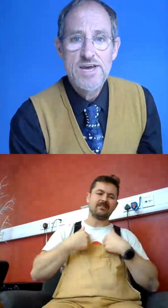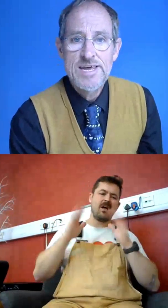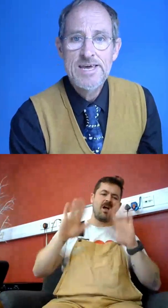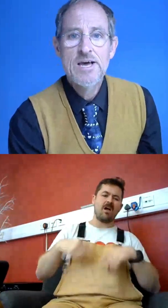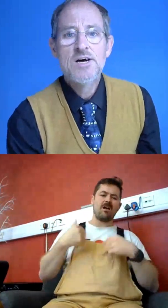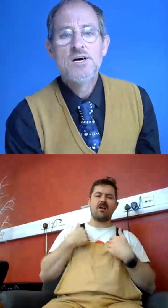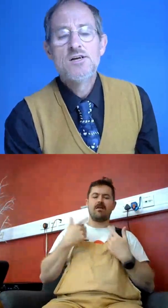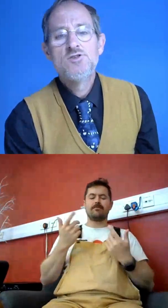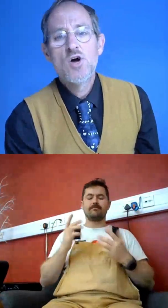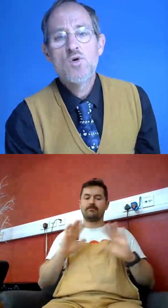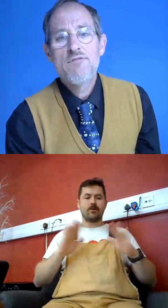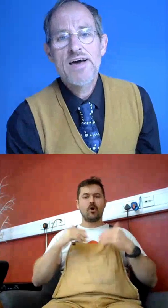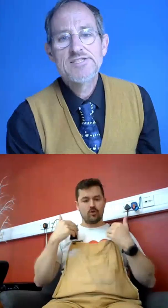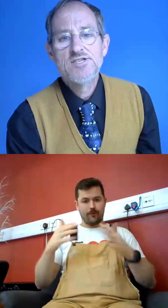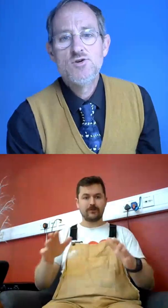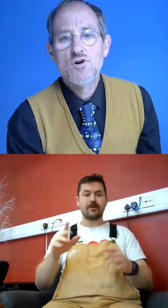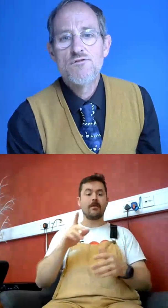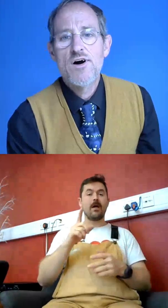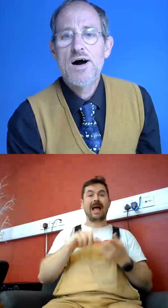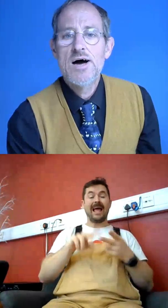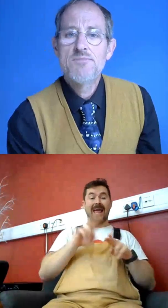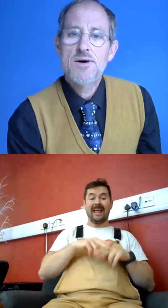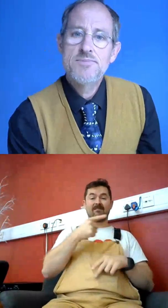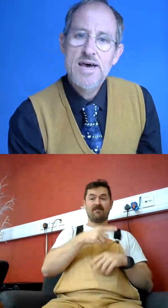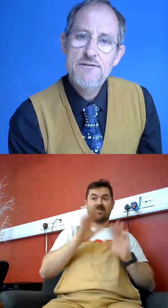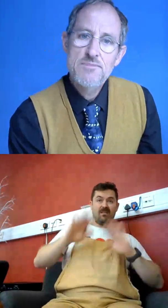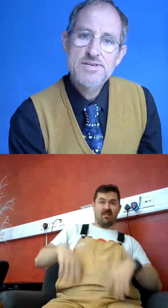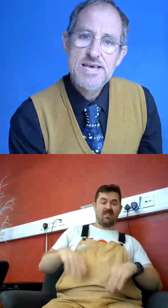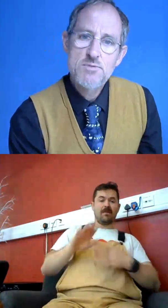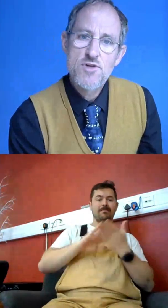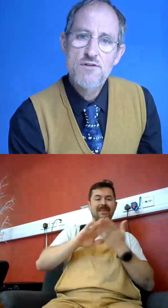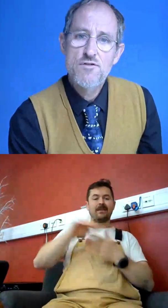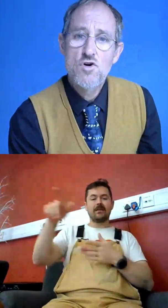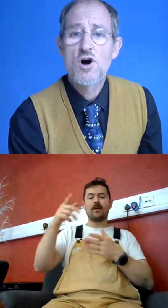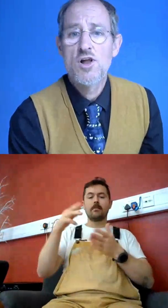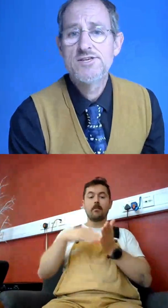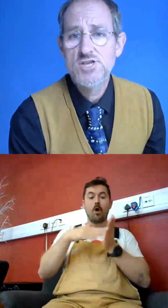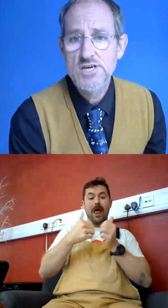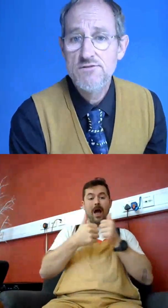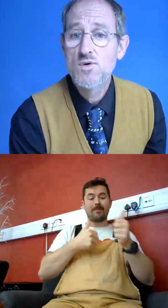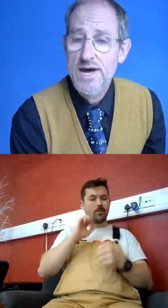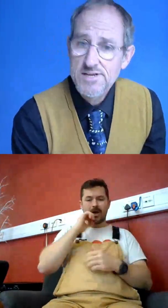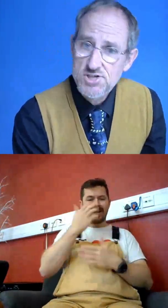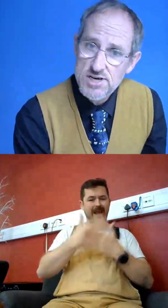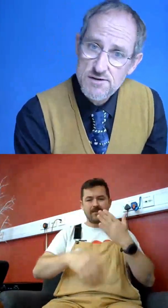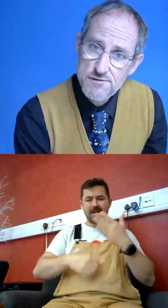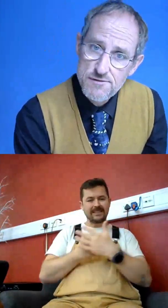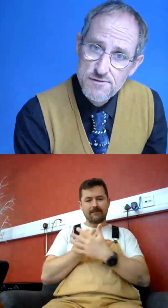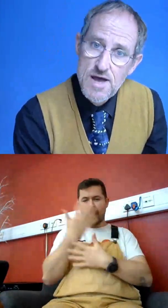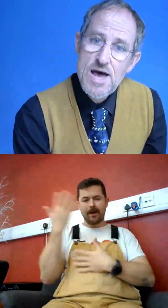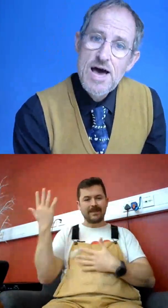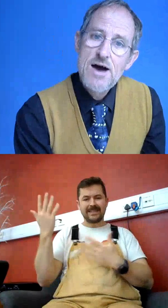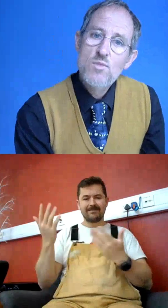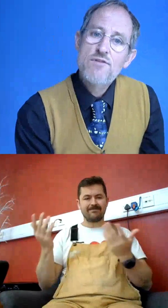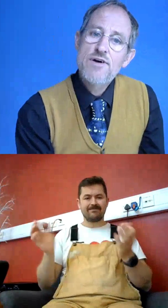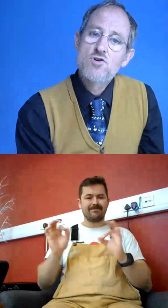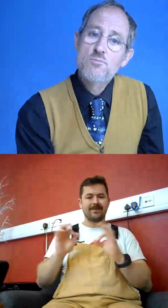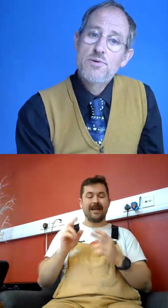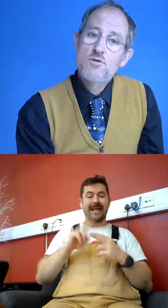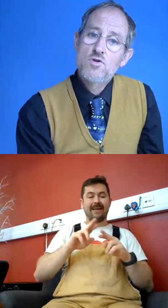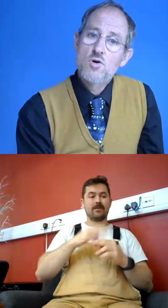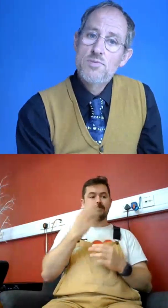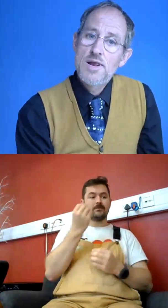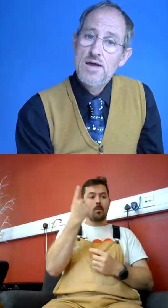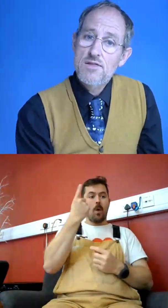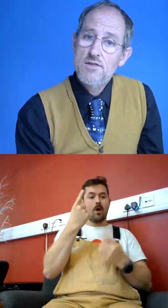continue with your training. Don't have the attitude of I'm deaf, I'm disabled, therefore I can't achieve. You can achieve, and with a